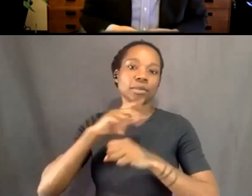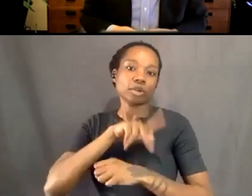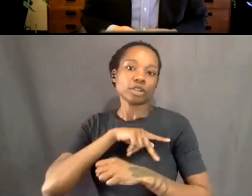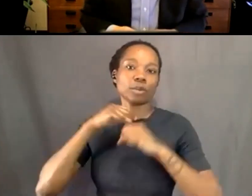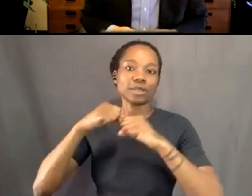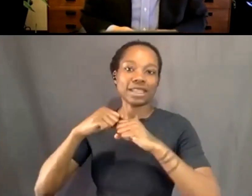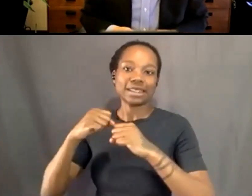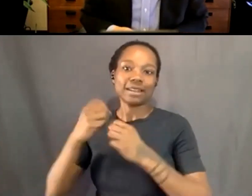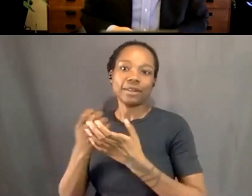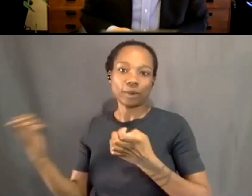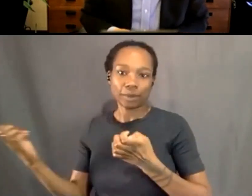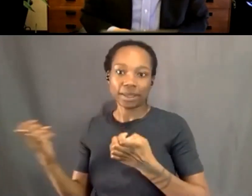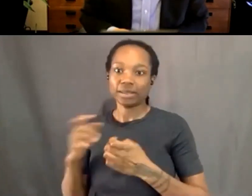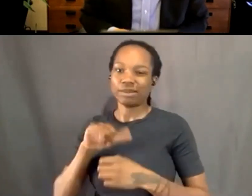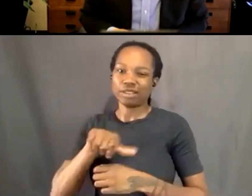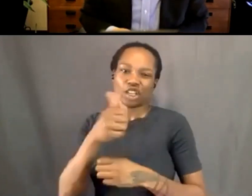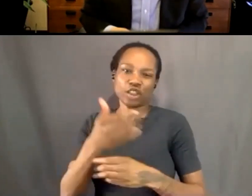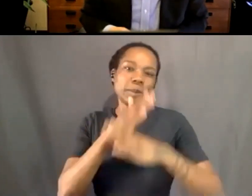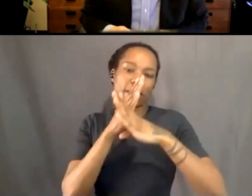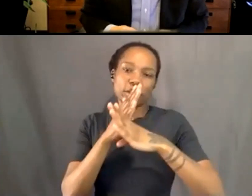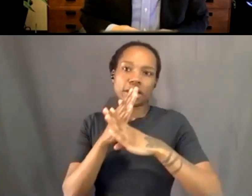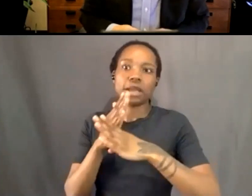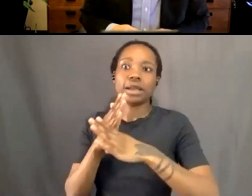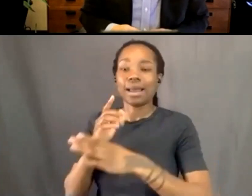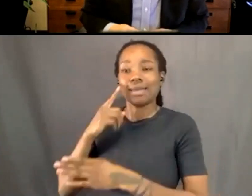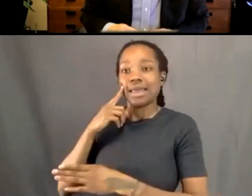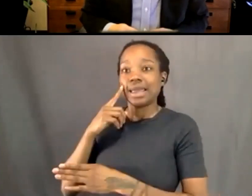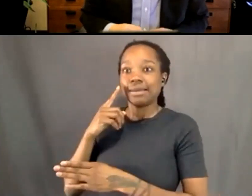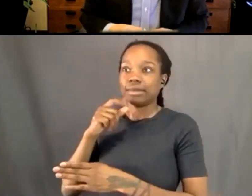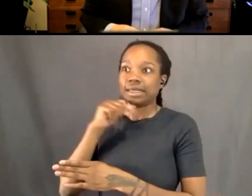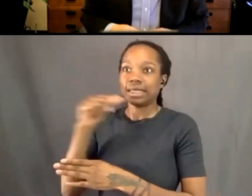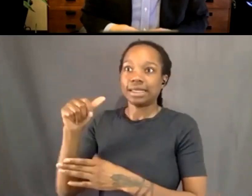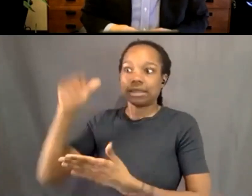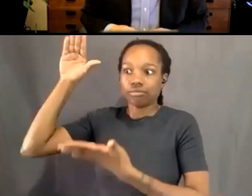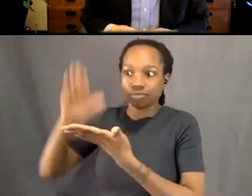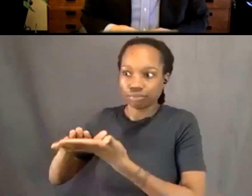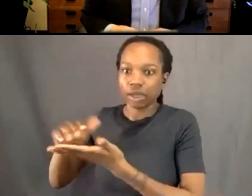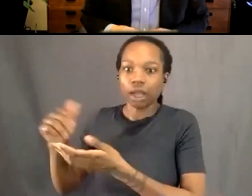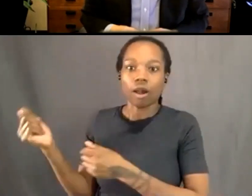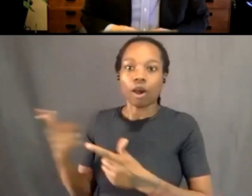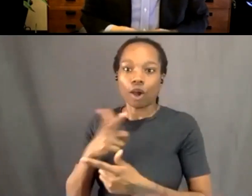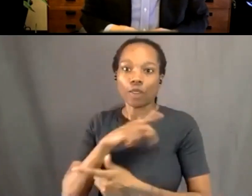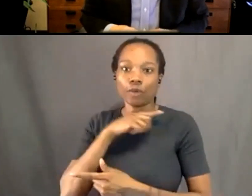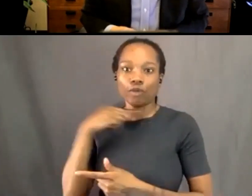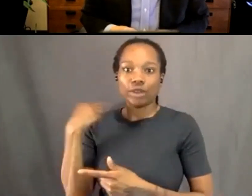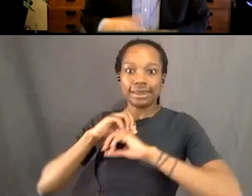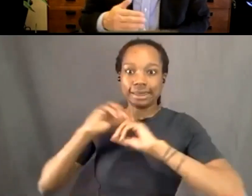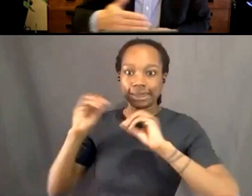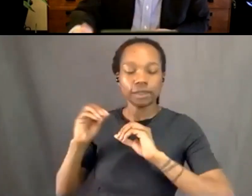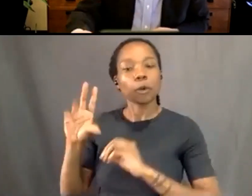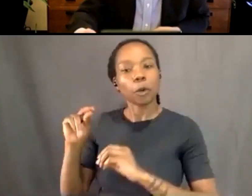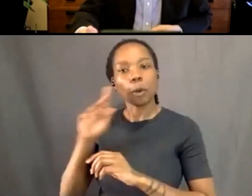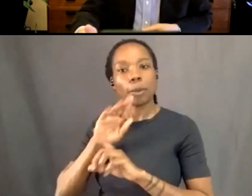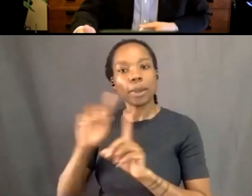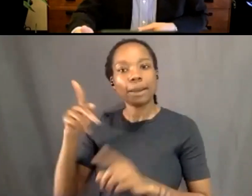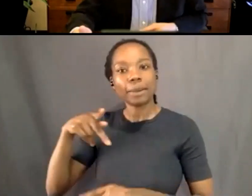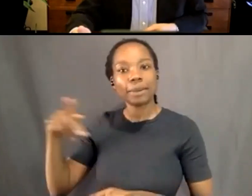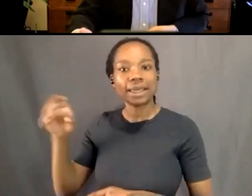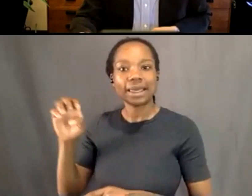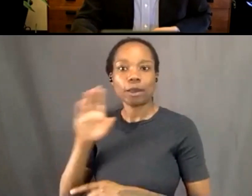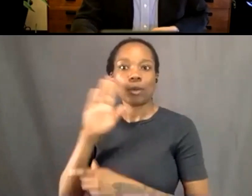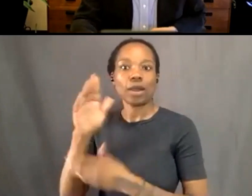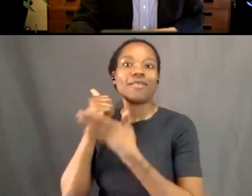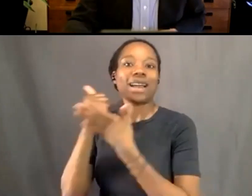of the risk, but it should have helped. And then there is a better PPE education. So even when a nursing home